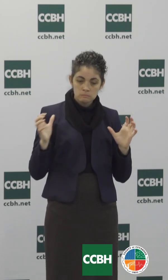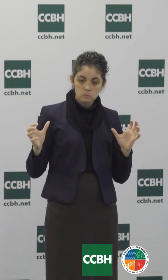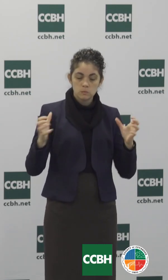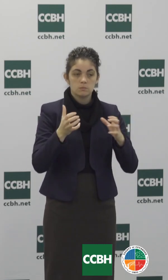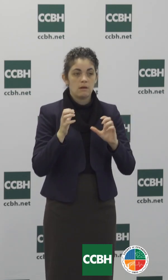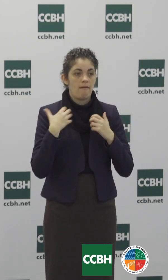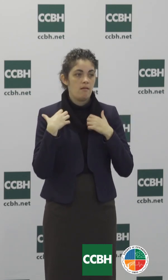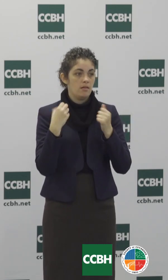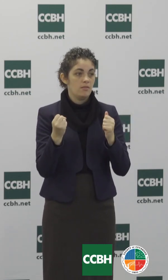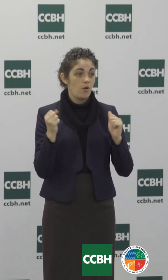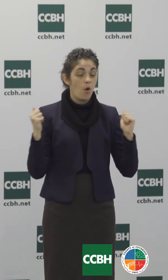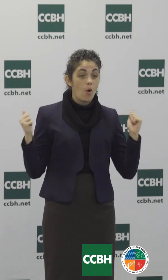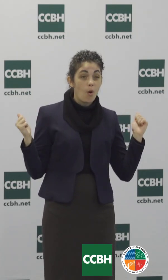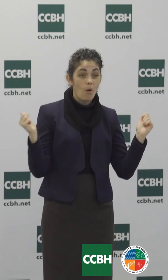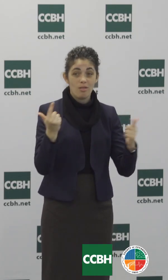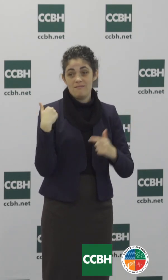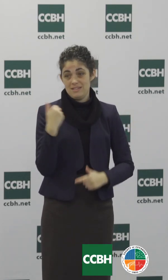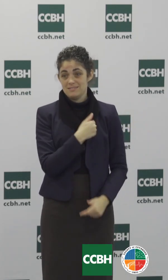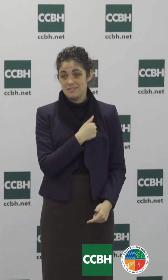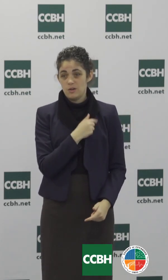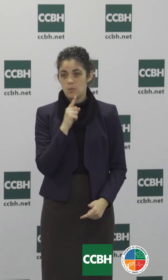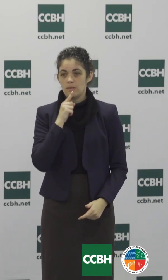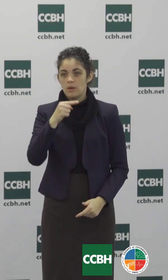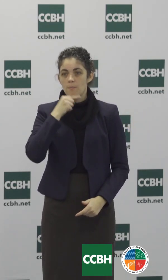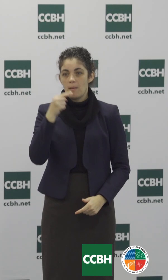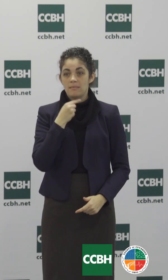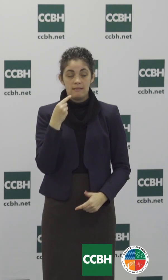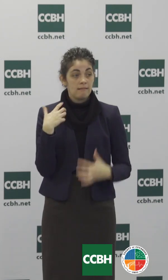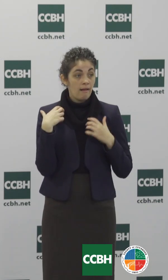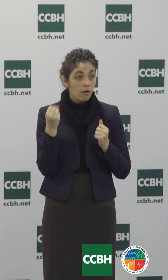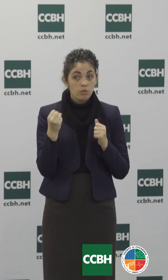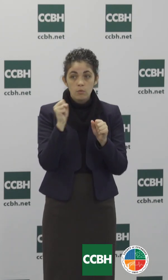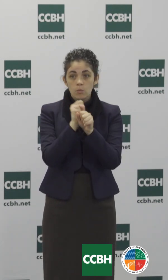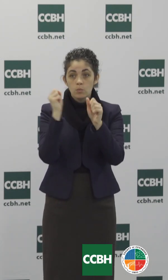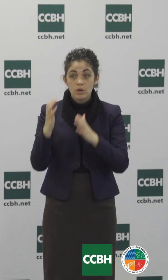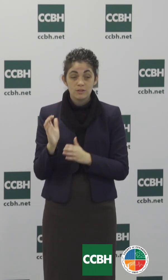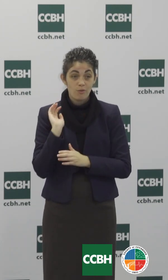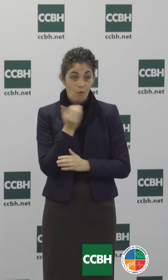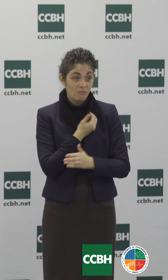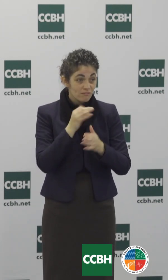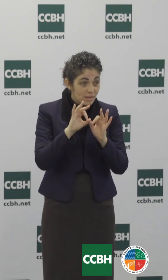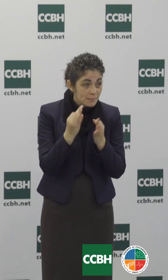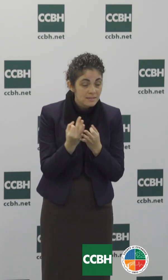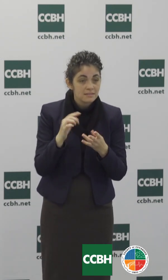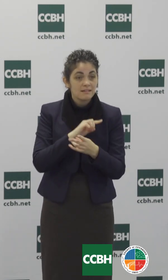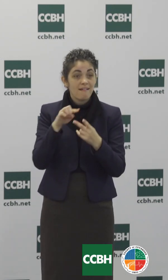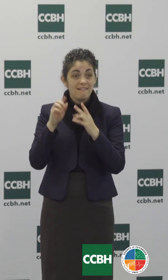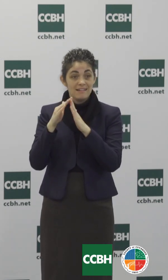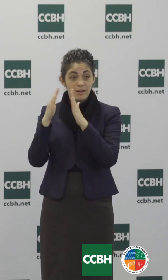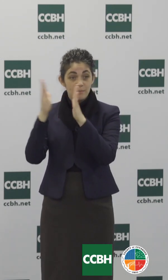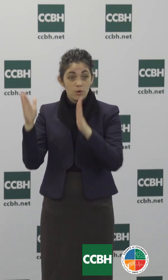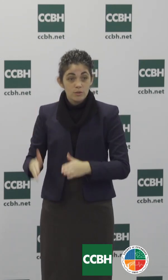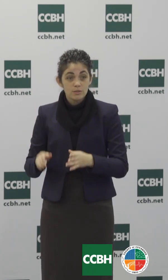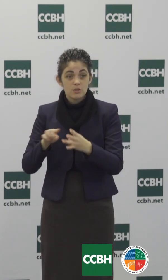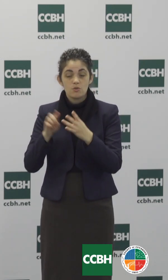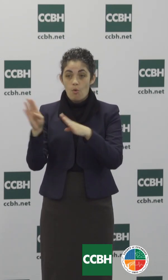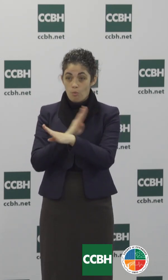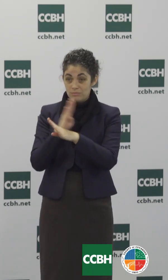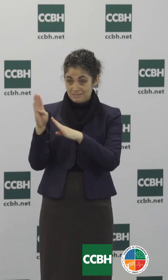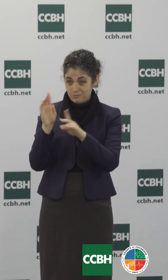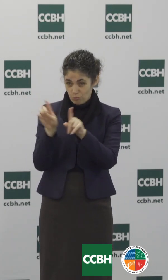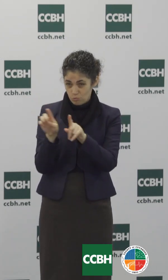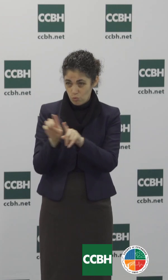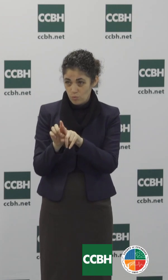And in that regard, all of us are public health workers, in our families, in our neighborhoods, and in our